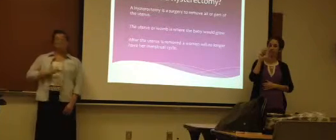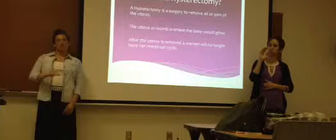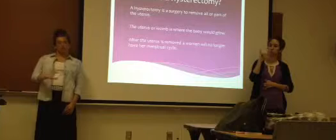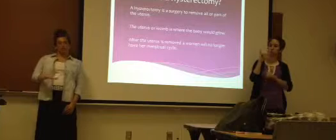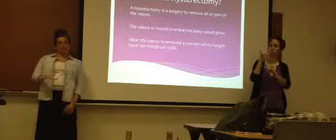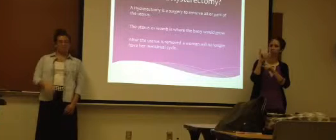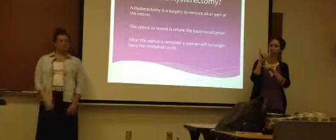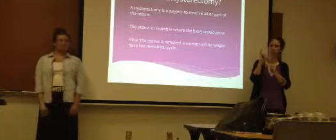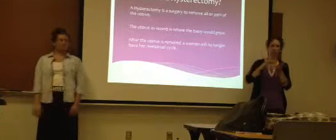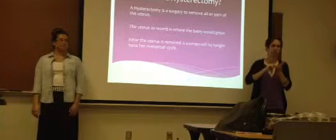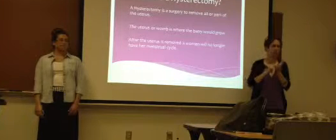A hysterectomy,